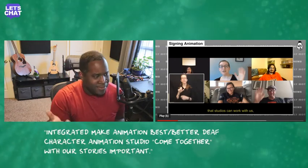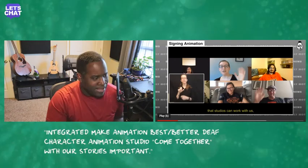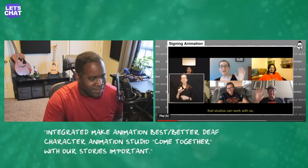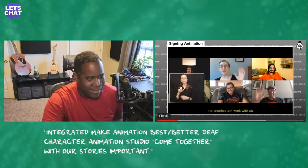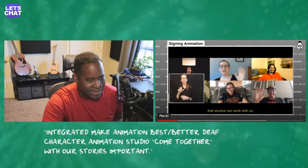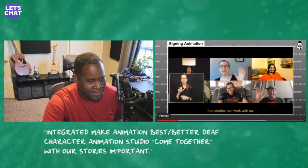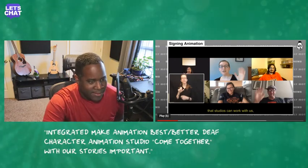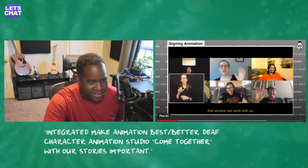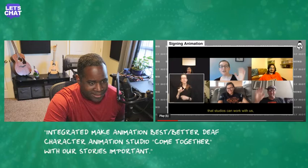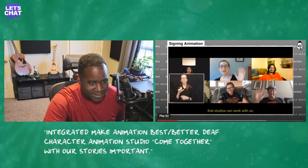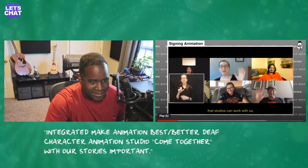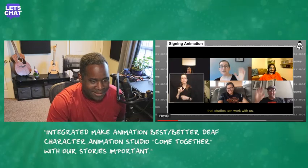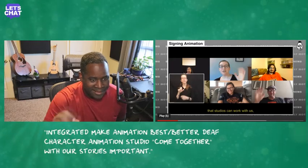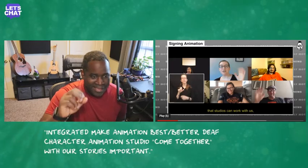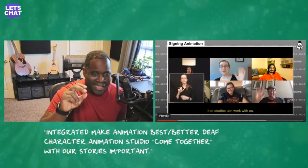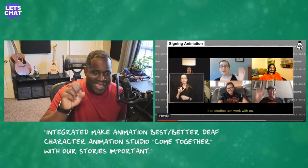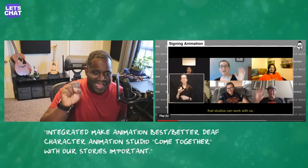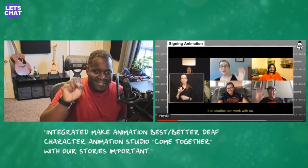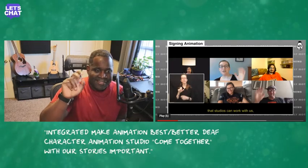S-T-U-D-I. Studio. That's how you spell it.